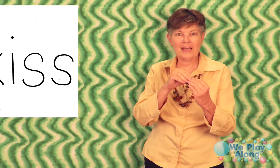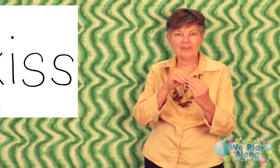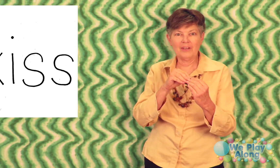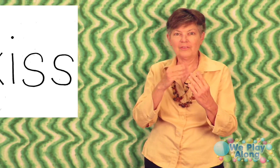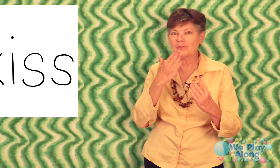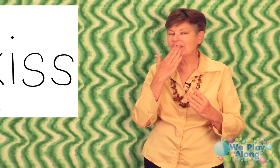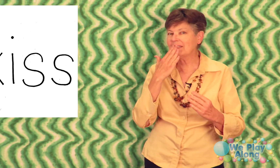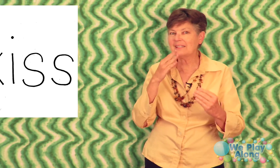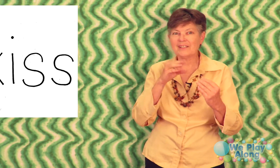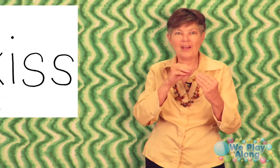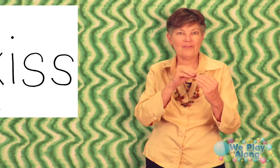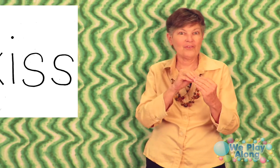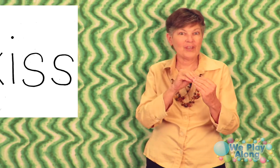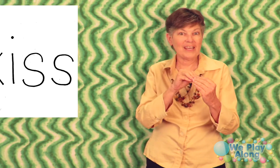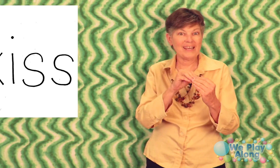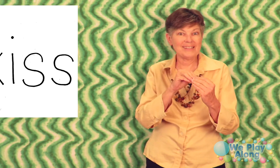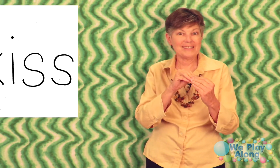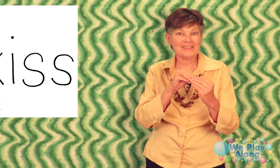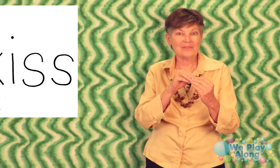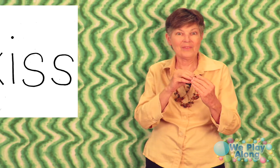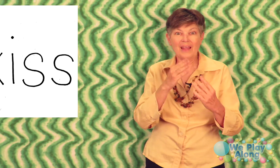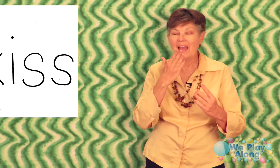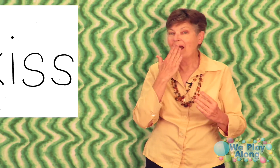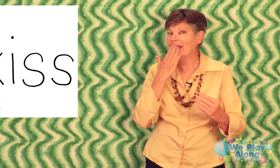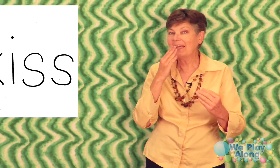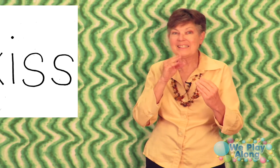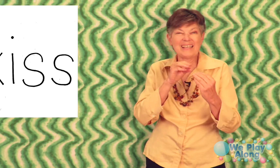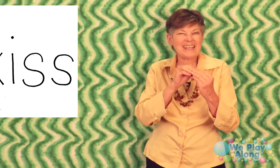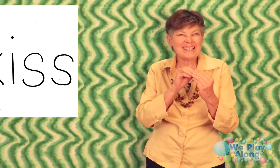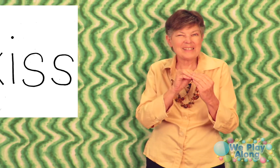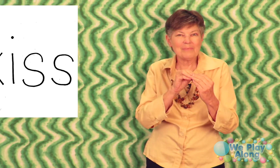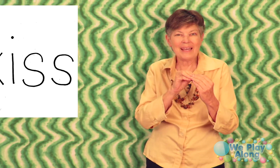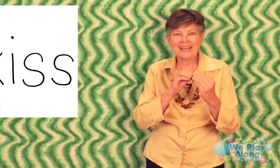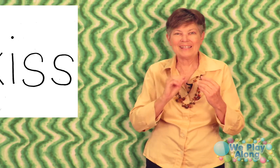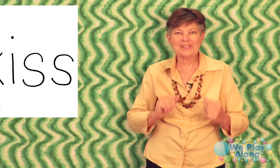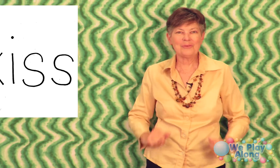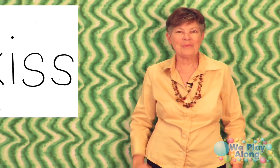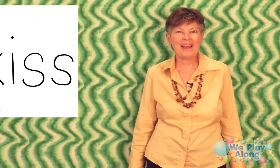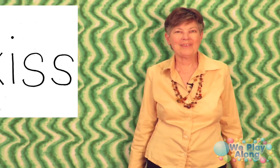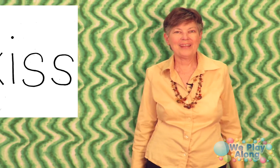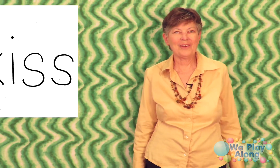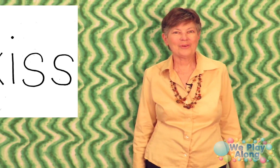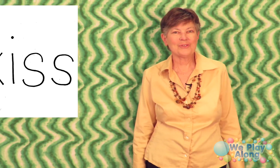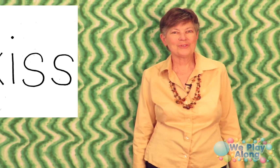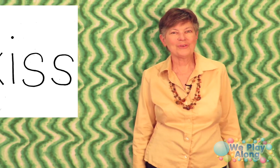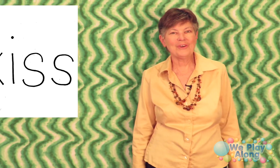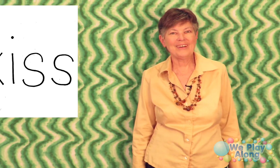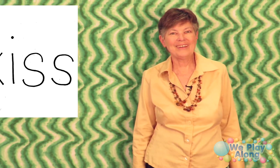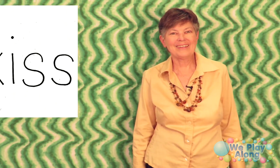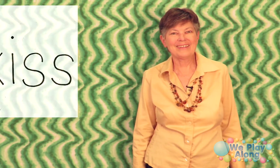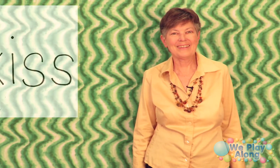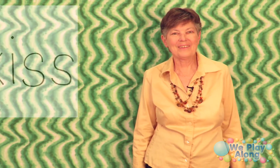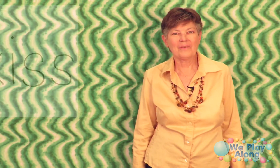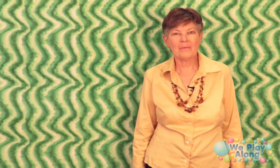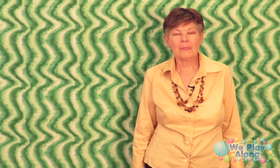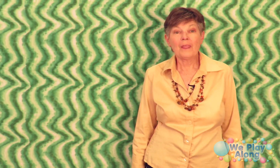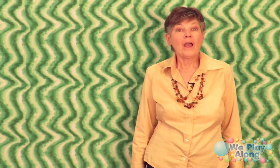down here. So this is a sign for kiss. I like to kiss my kids goodbye when they go to school.